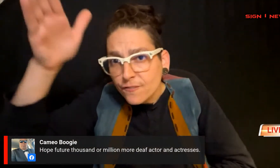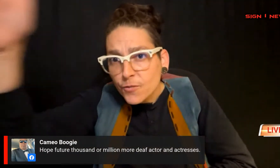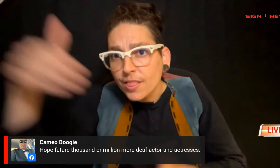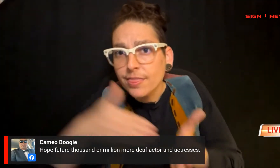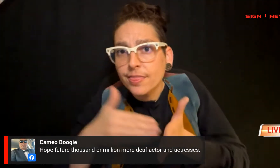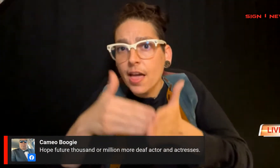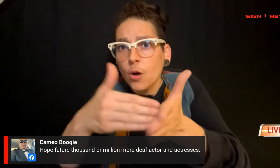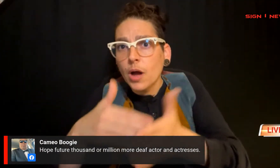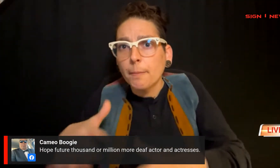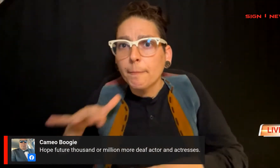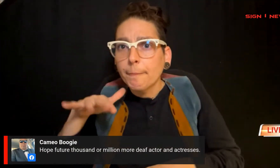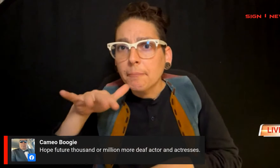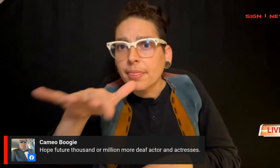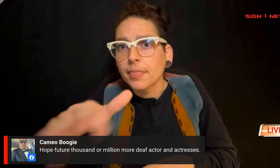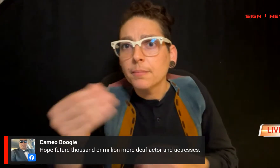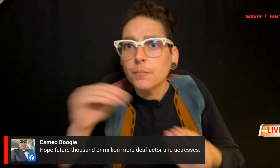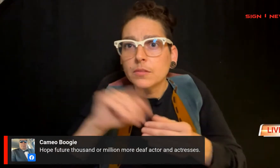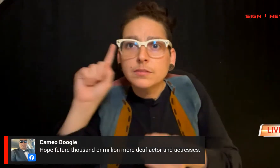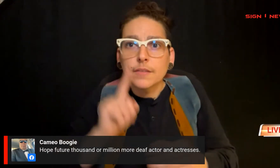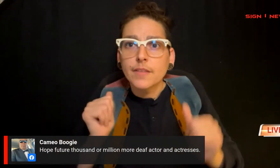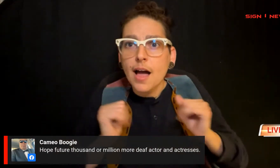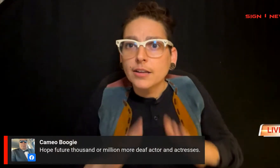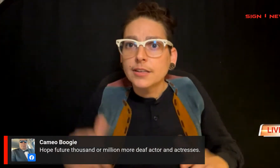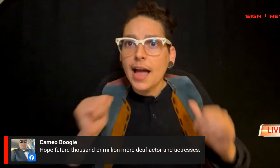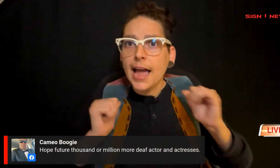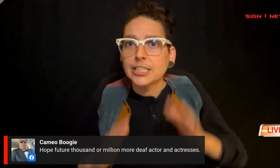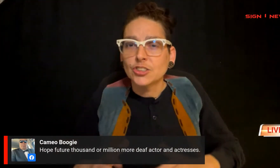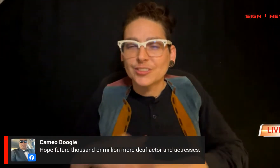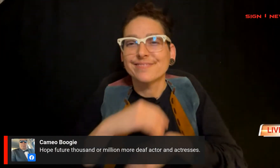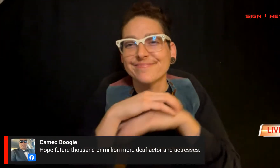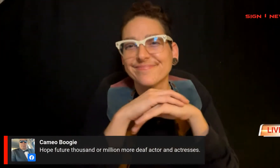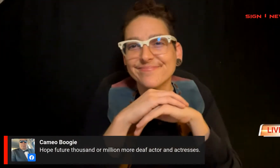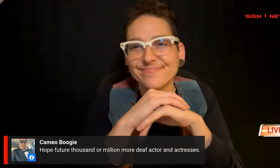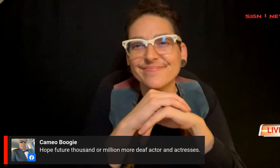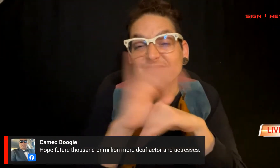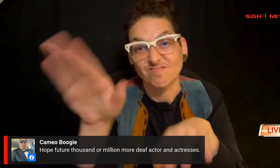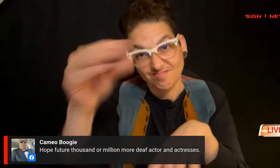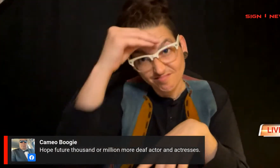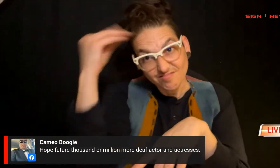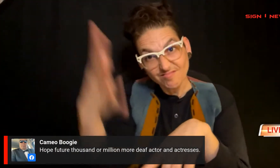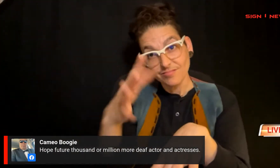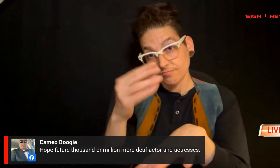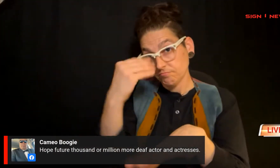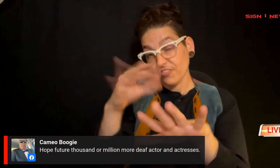Cameo says, I hope there are future thousands or millions of more deaf actor and actresses.